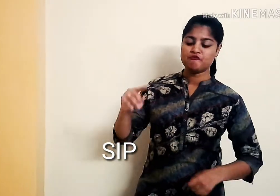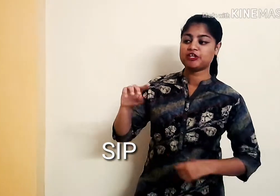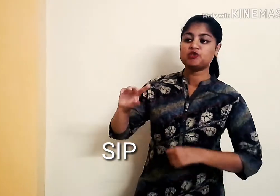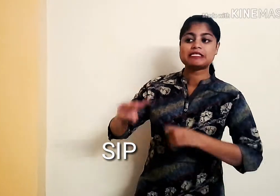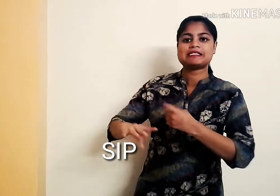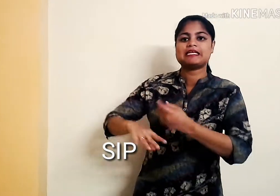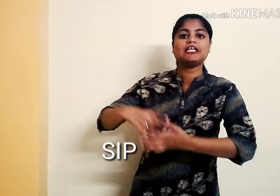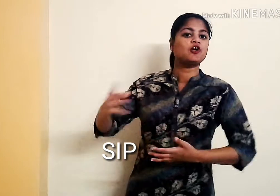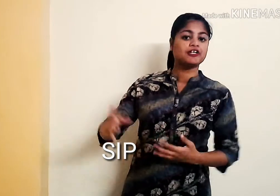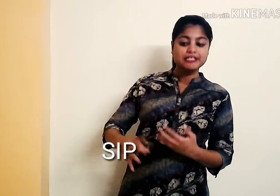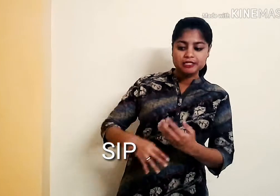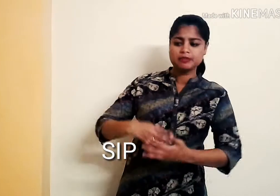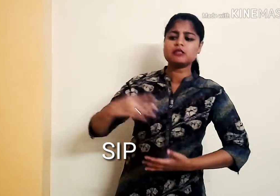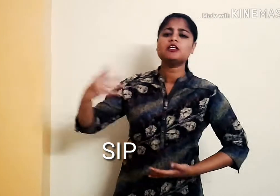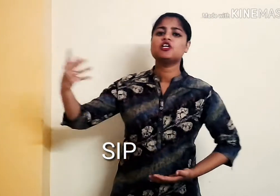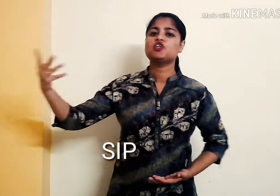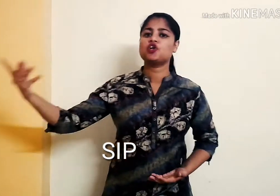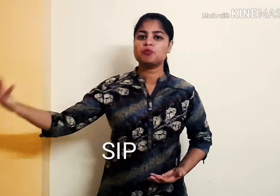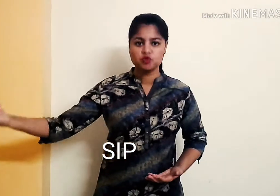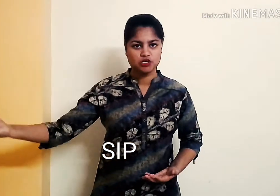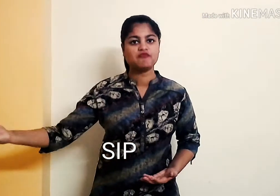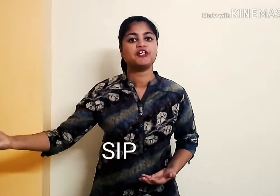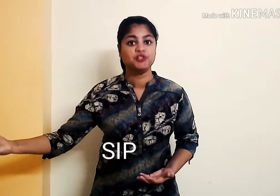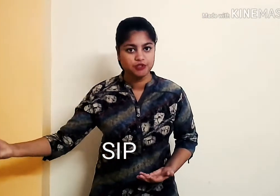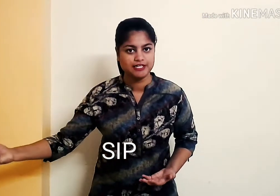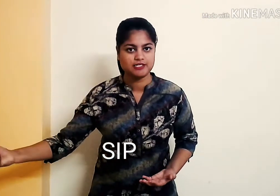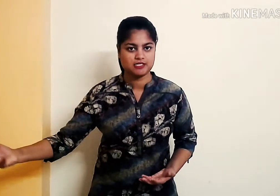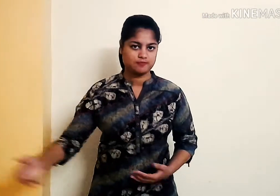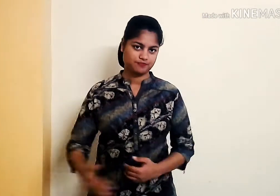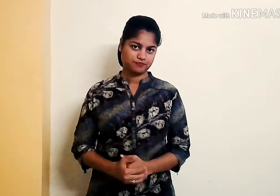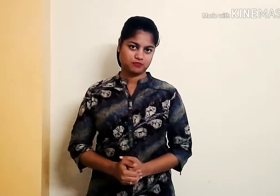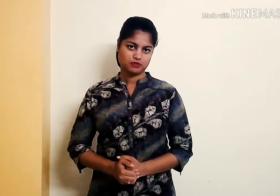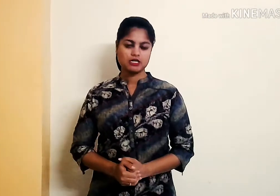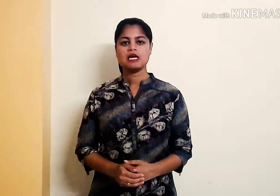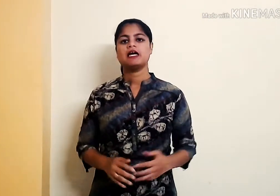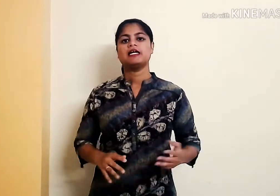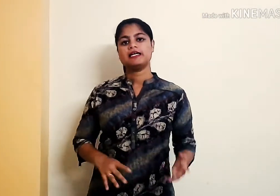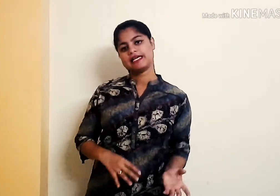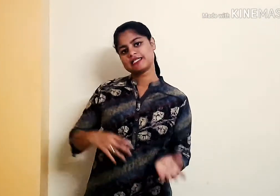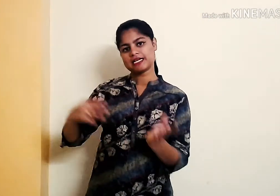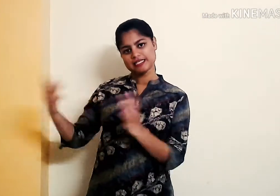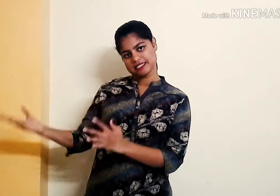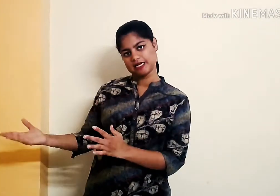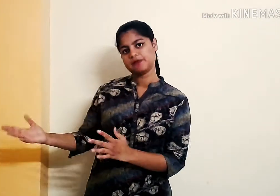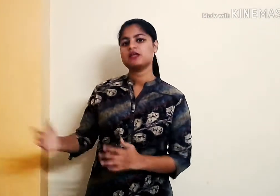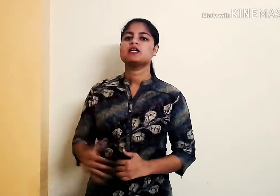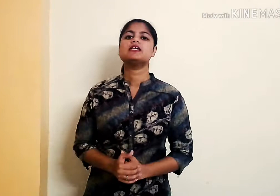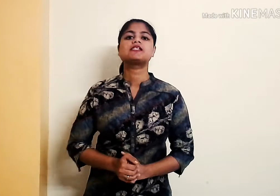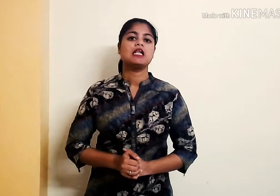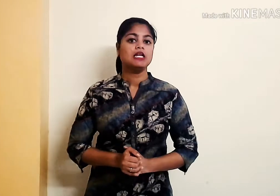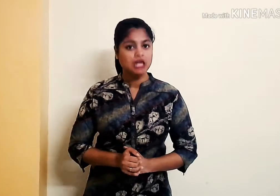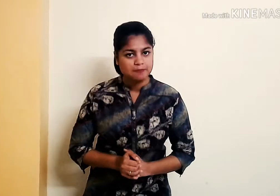when you are selling or redeeming your mutual fund units. Next concept is lump